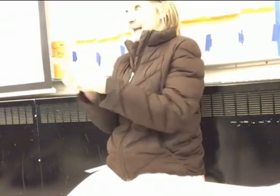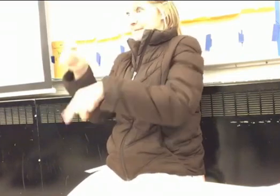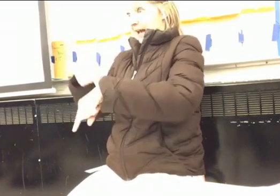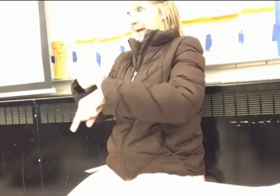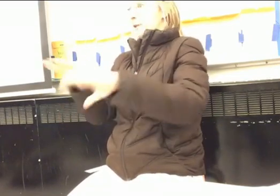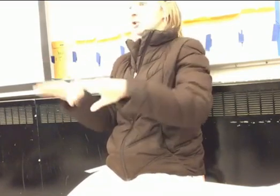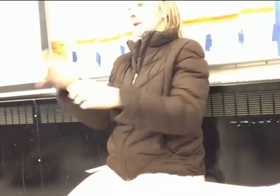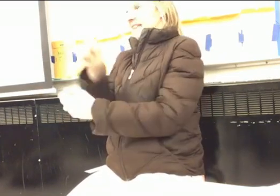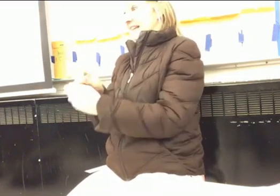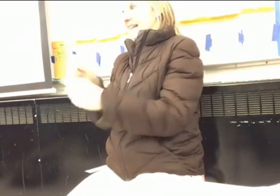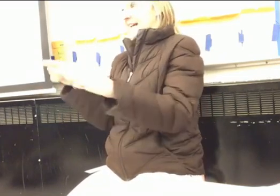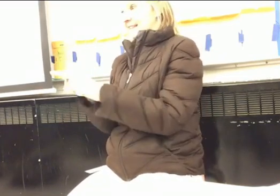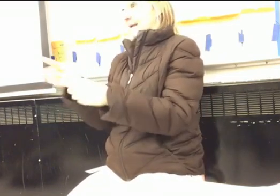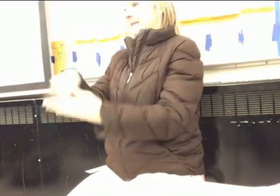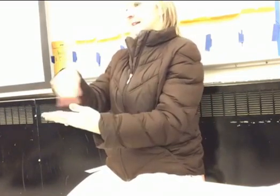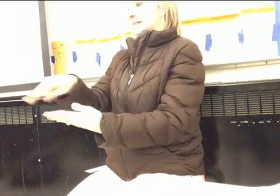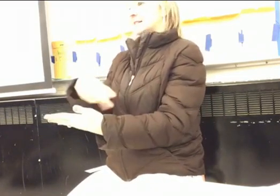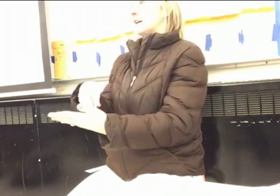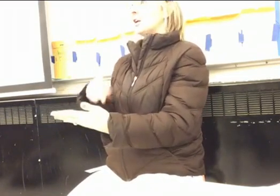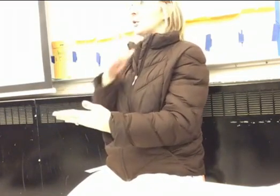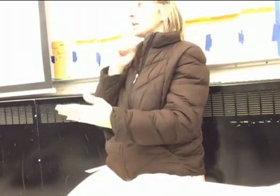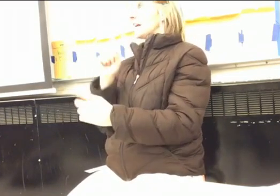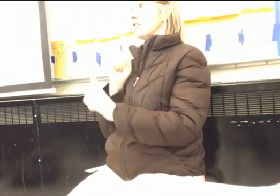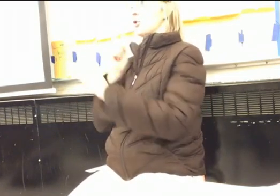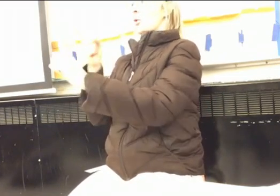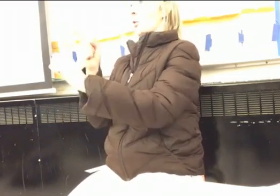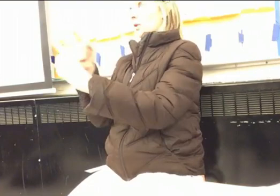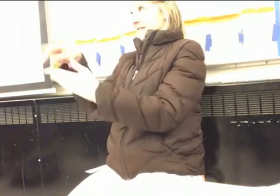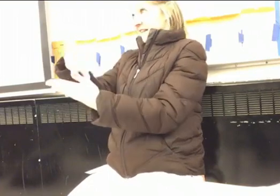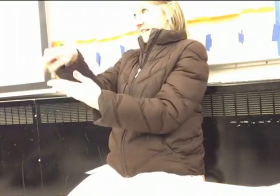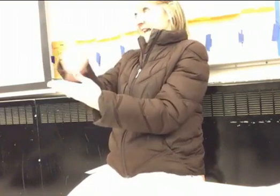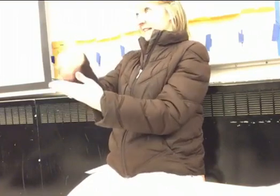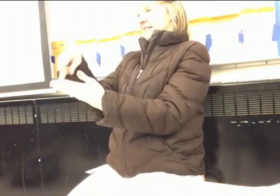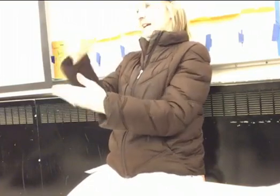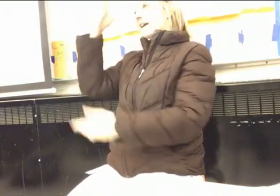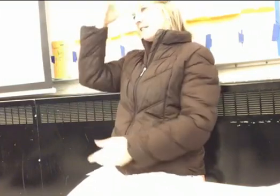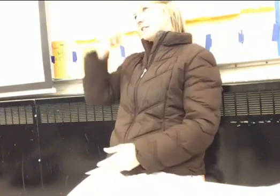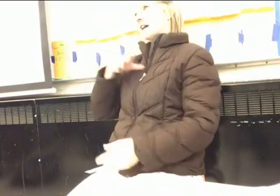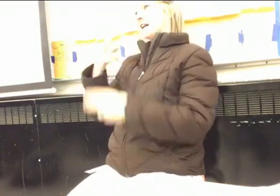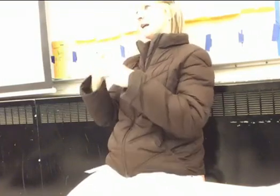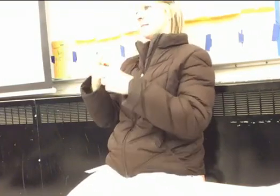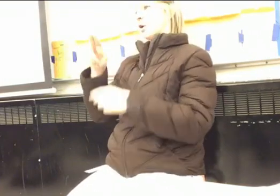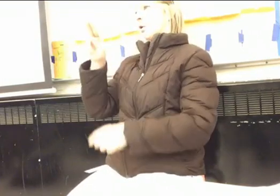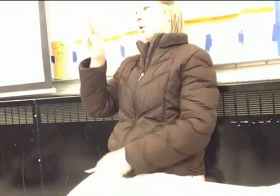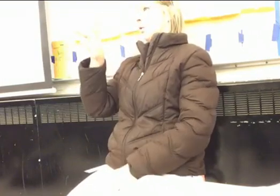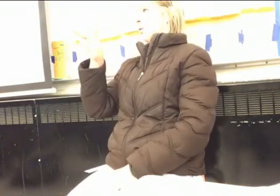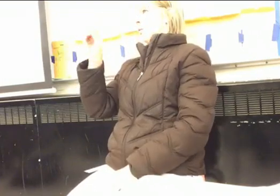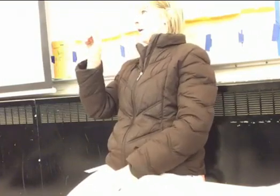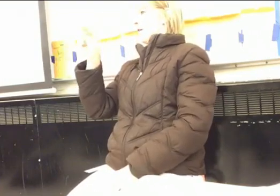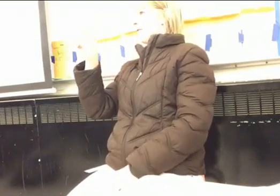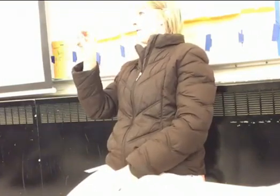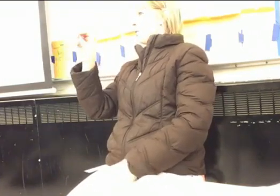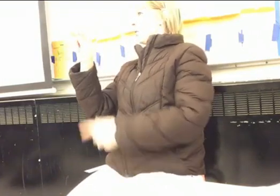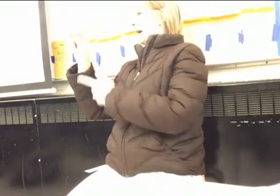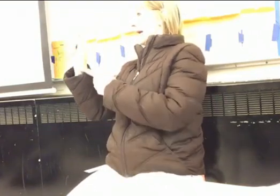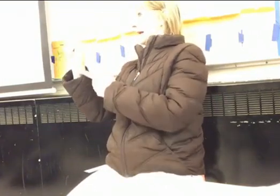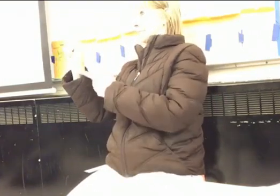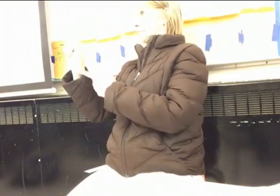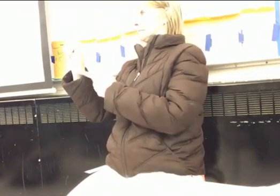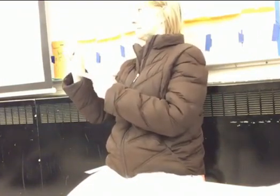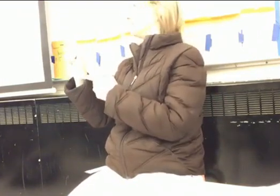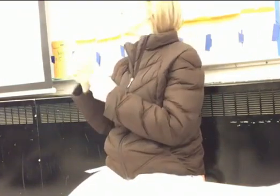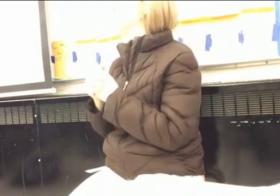Basically, what the goal of this dance was and what you need to highlight, this guy named Wovoka, by the way, that's his name,